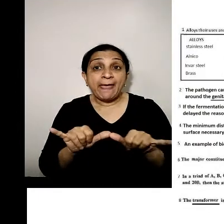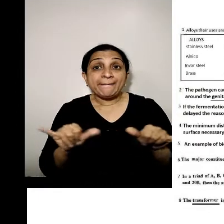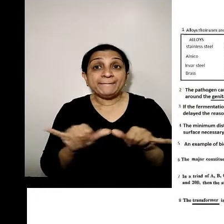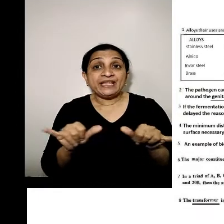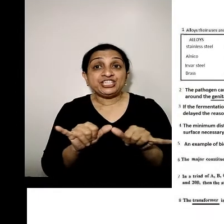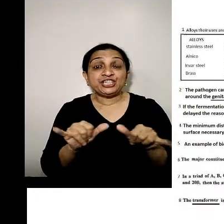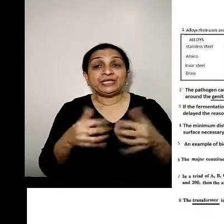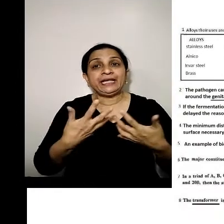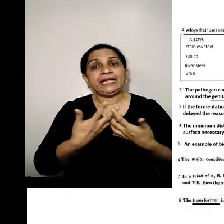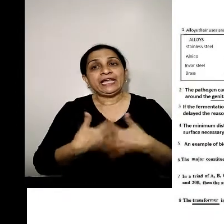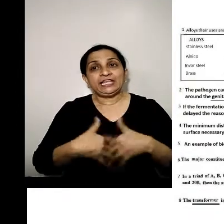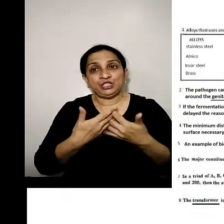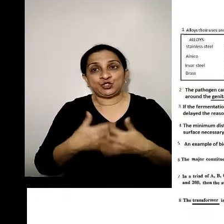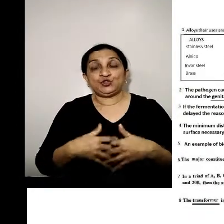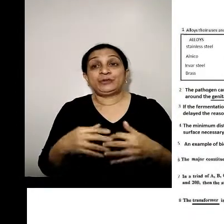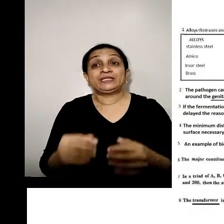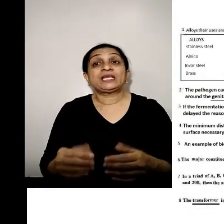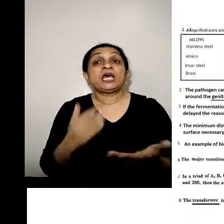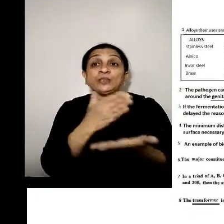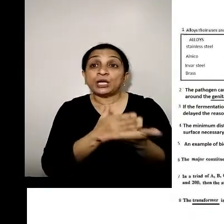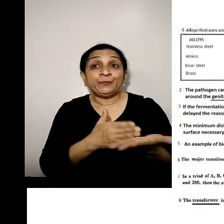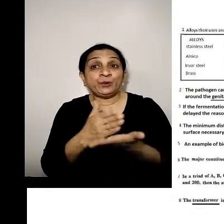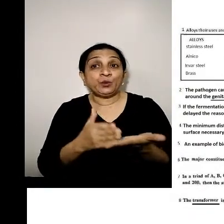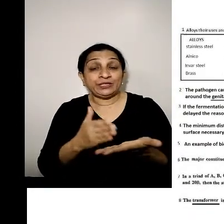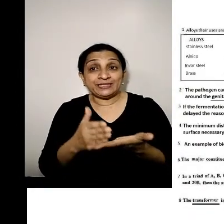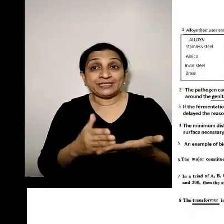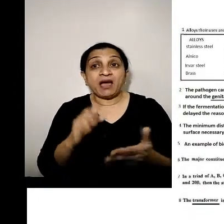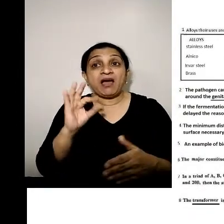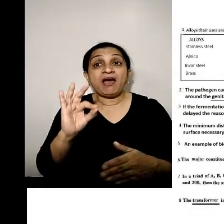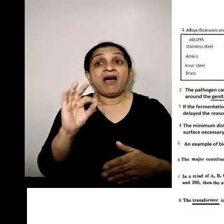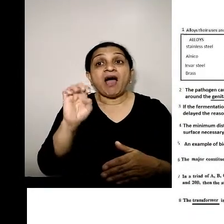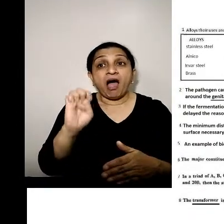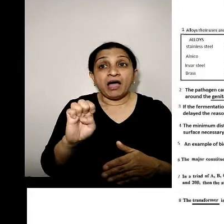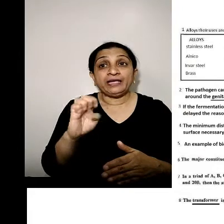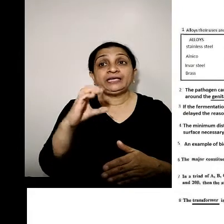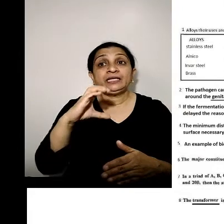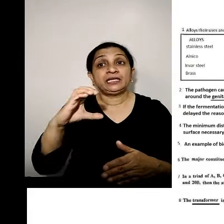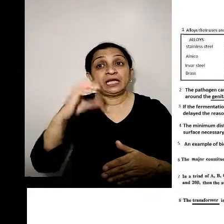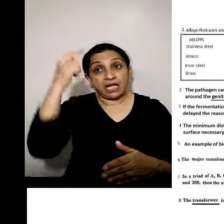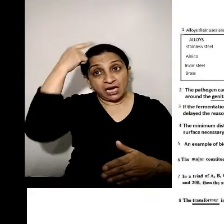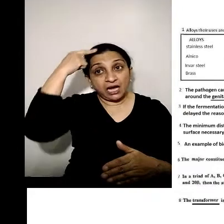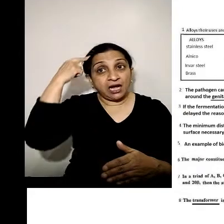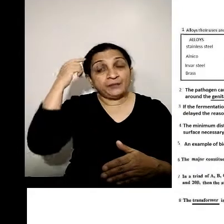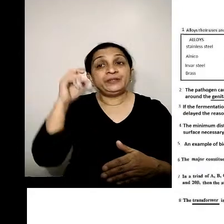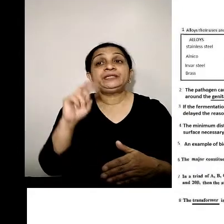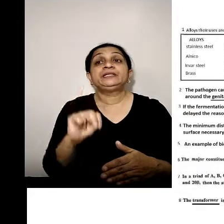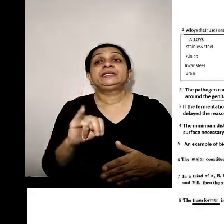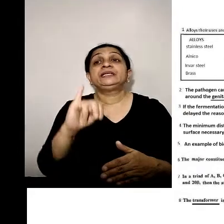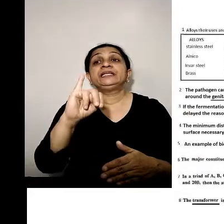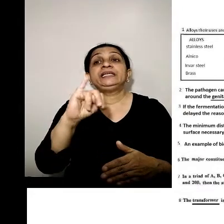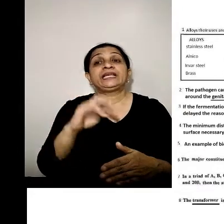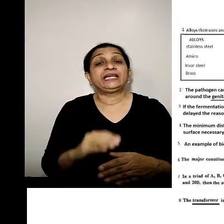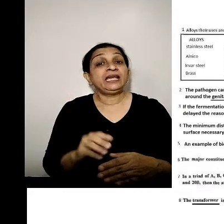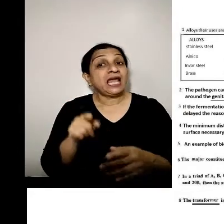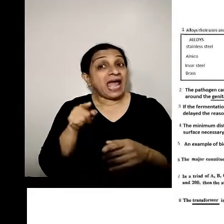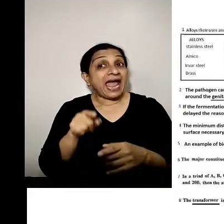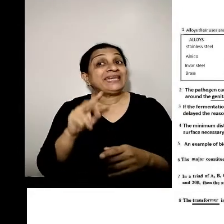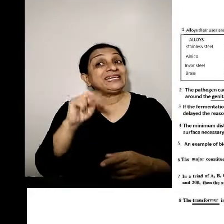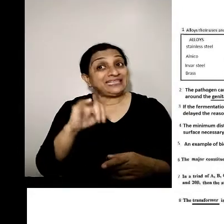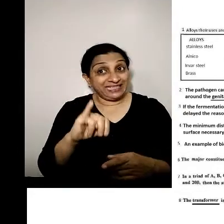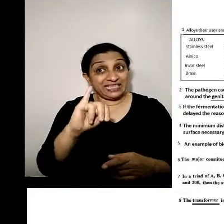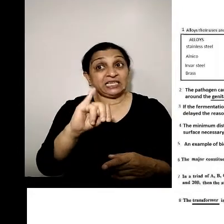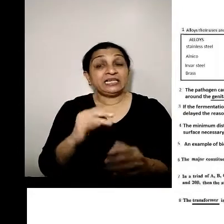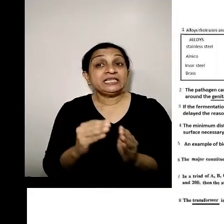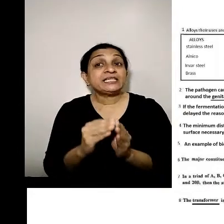precision measuring instruments. The components are iron, carbon, nickel,